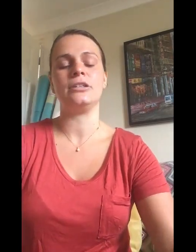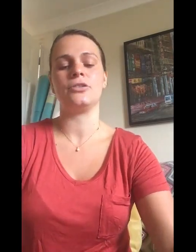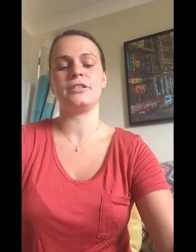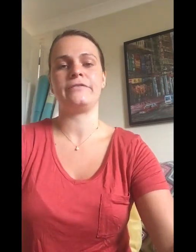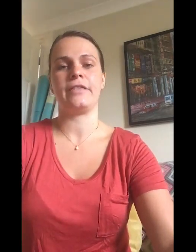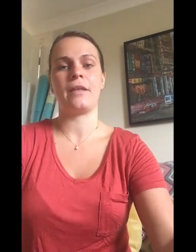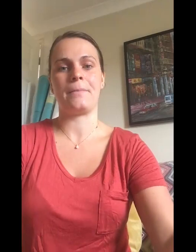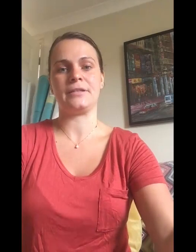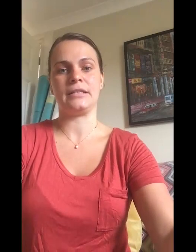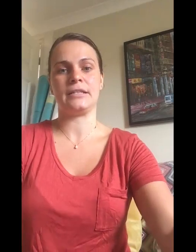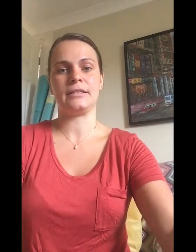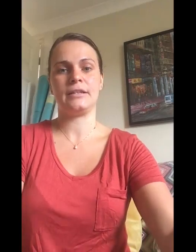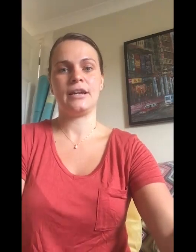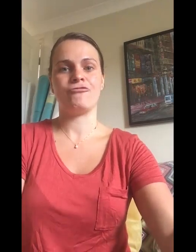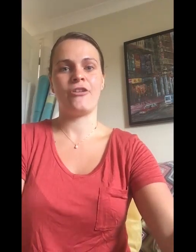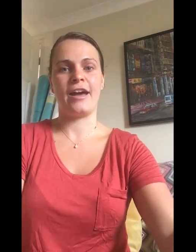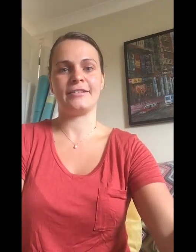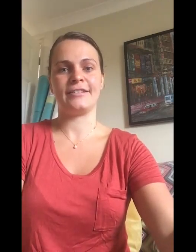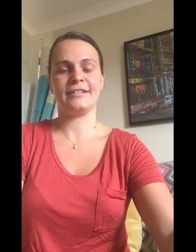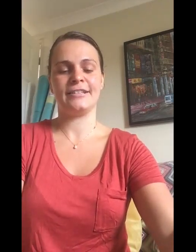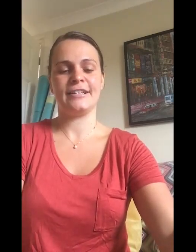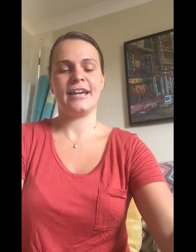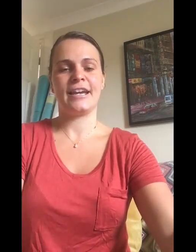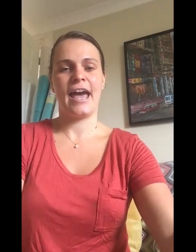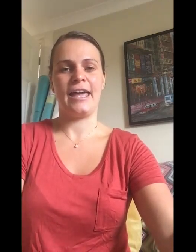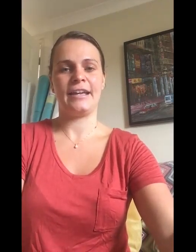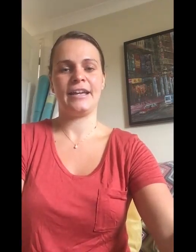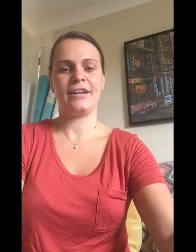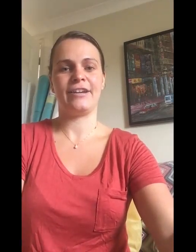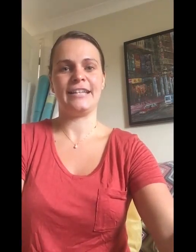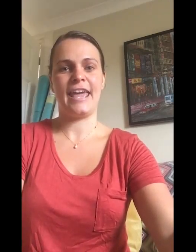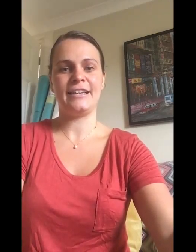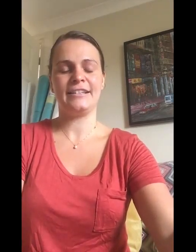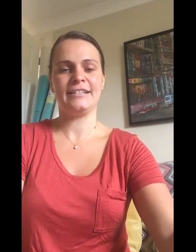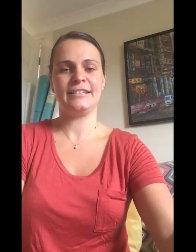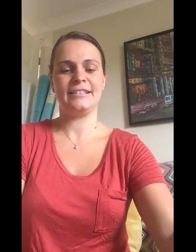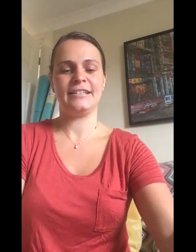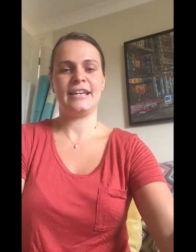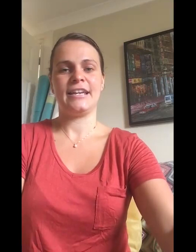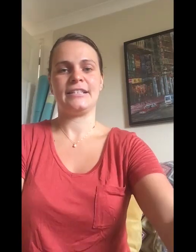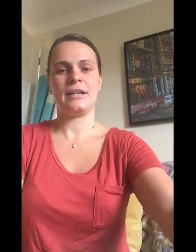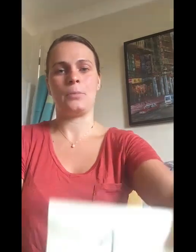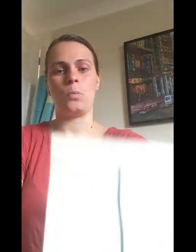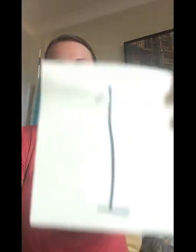lots of different numbers in this. Right, okay, ready? So number